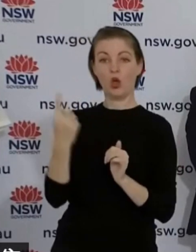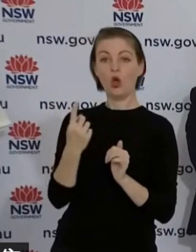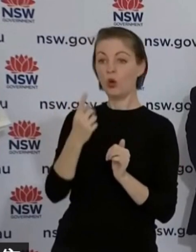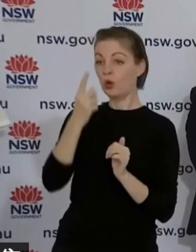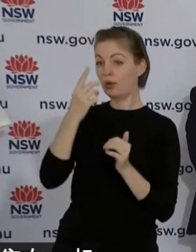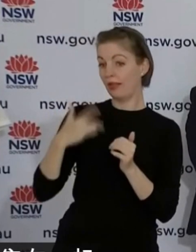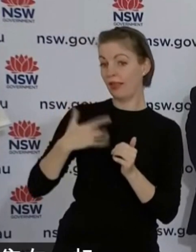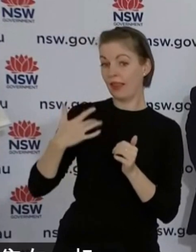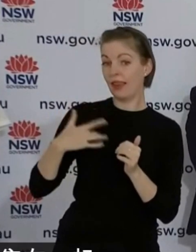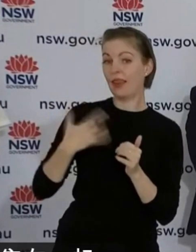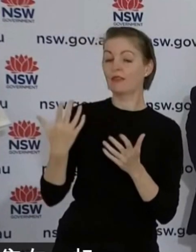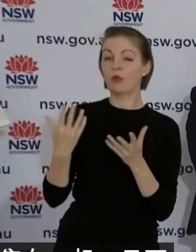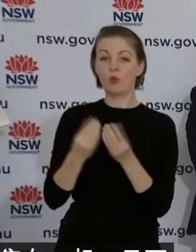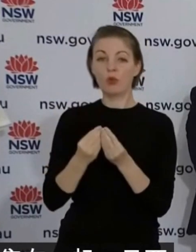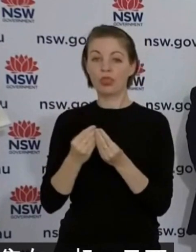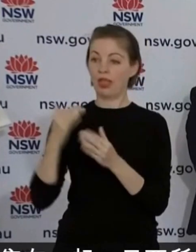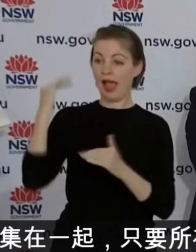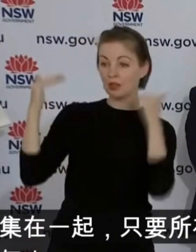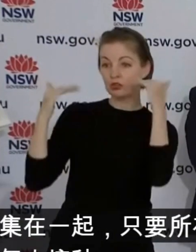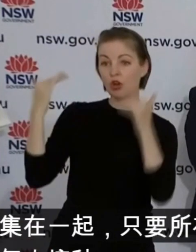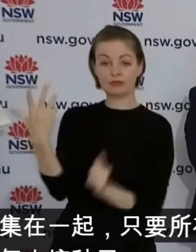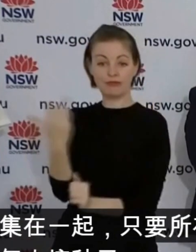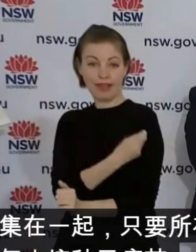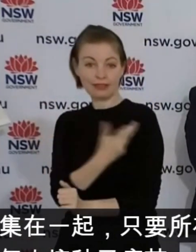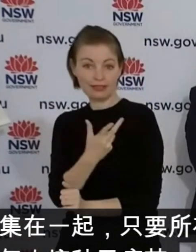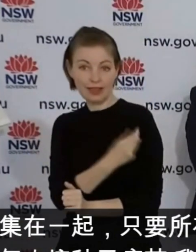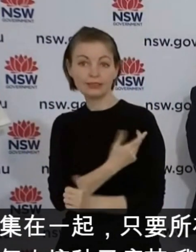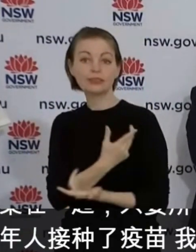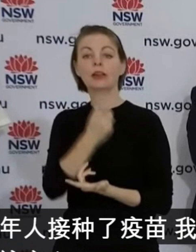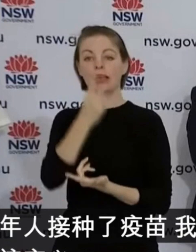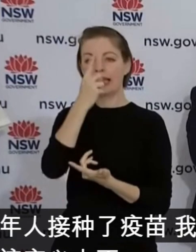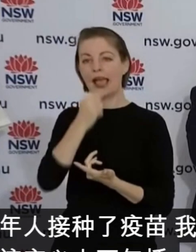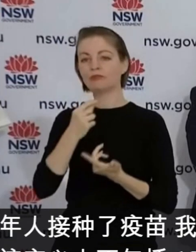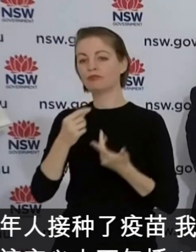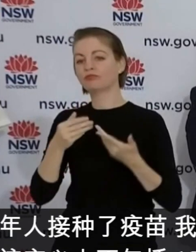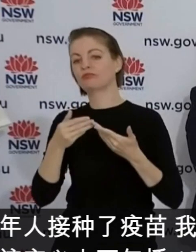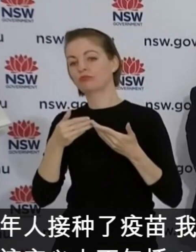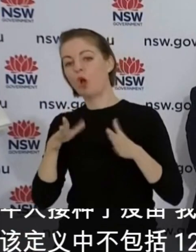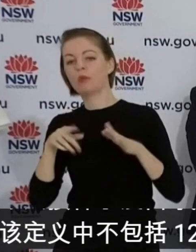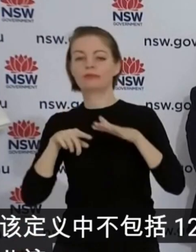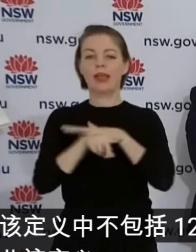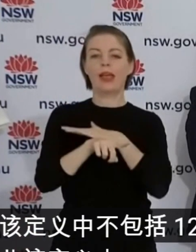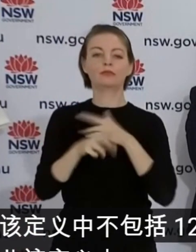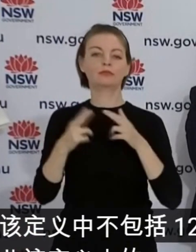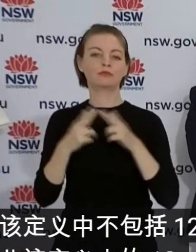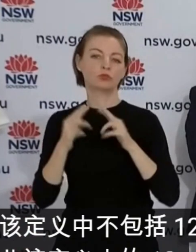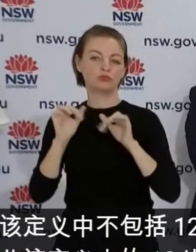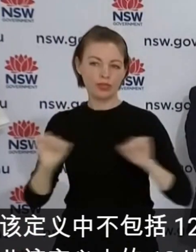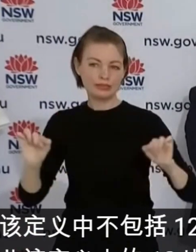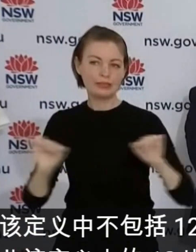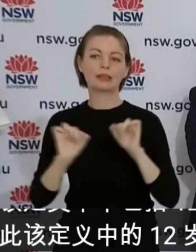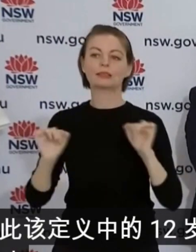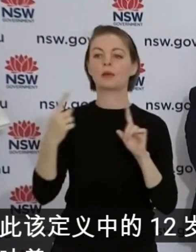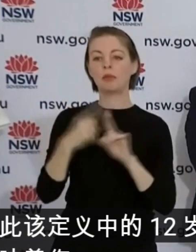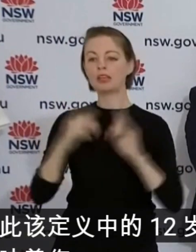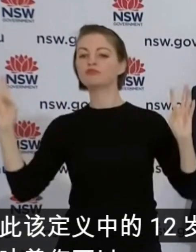kilometres of their home come together, so long as all the adults are vaccinated. We're not including 12-year-olds in that definition, so a 12-year-old